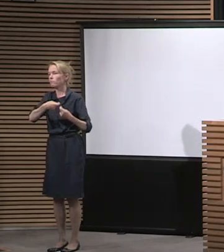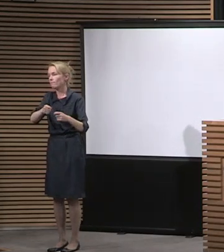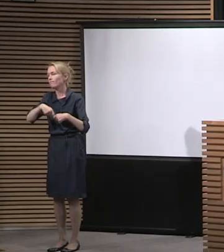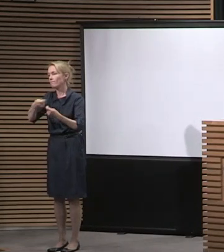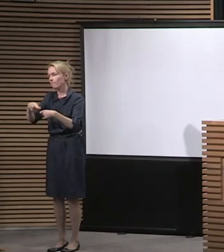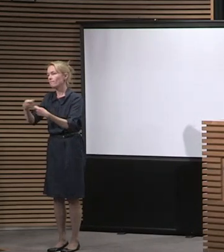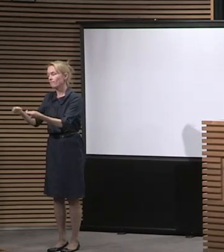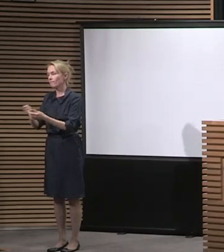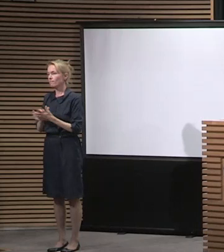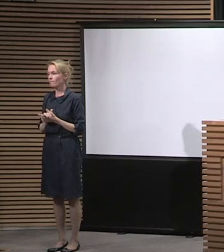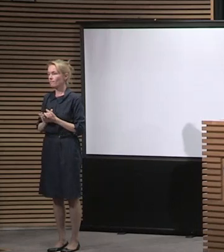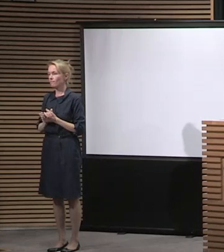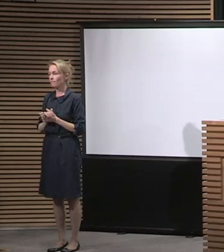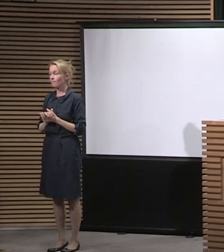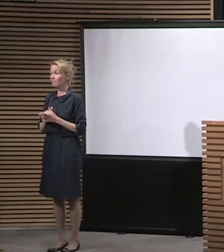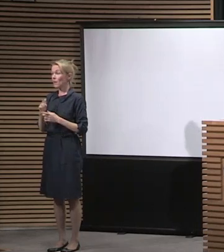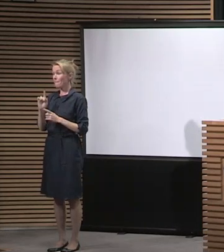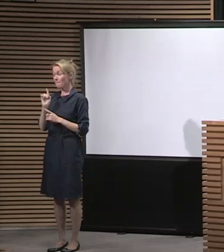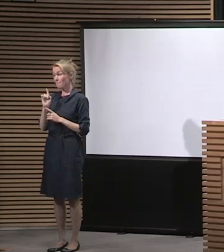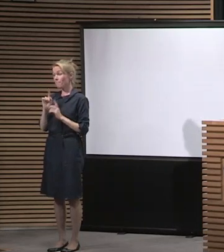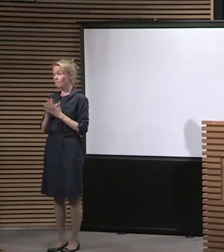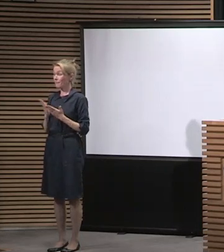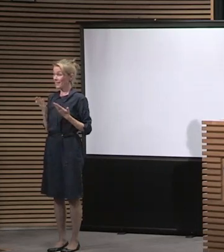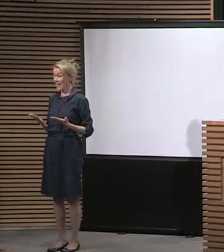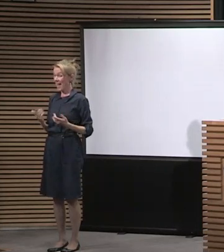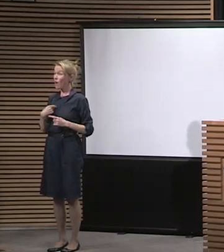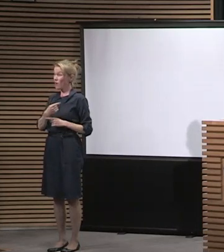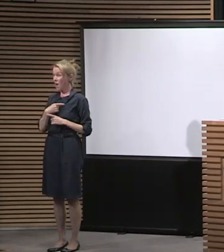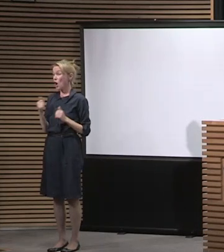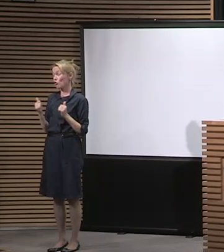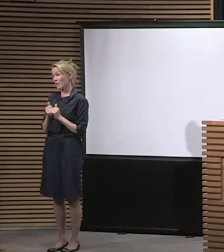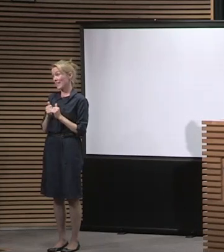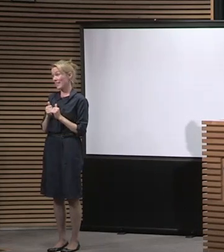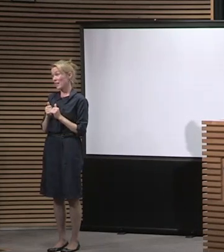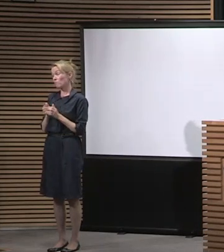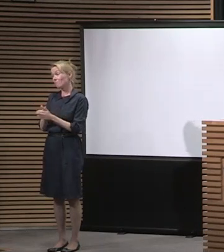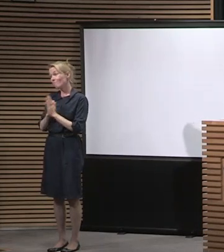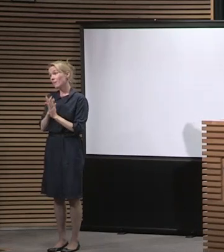local authority partners, there's one thing that they and we need people to do,